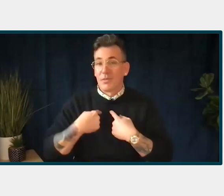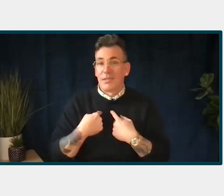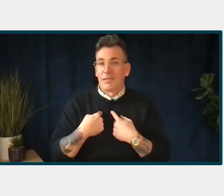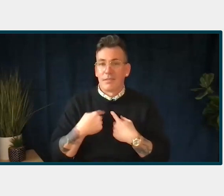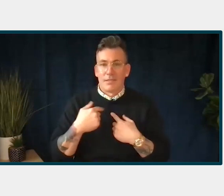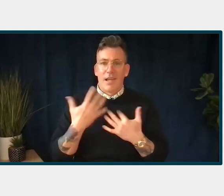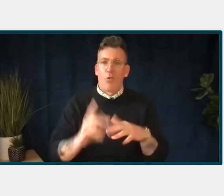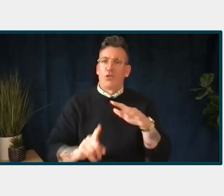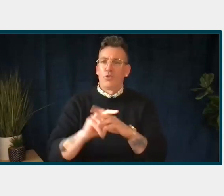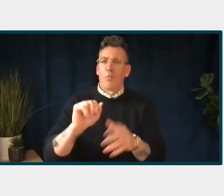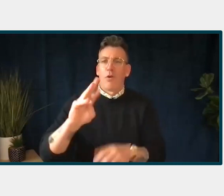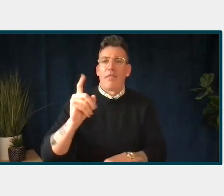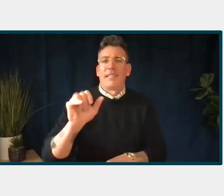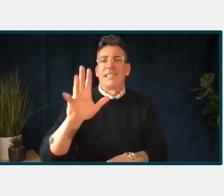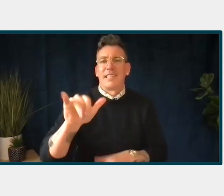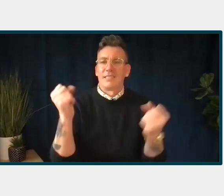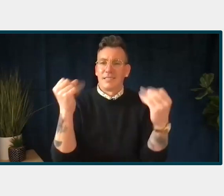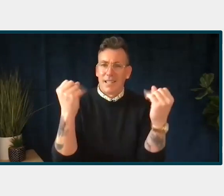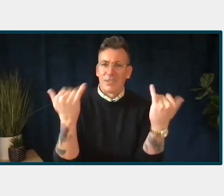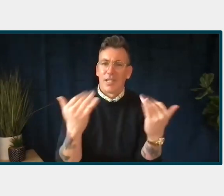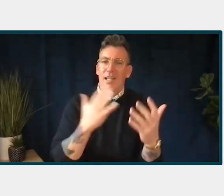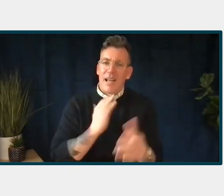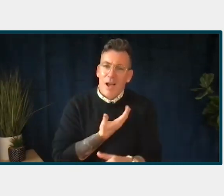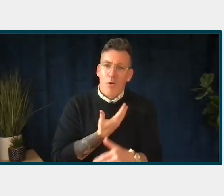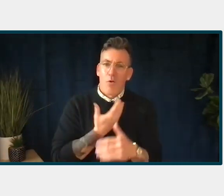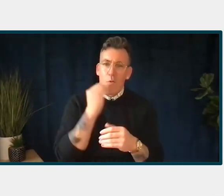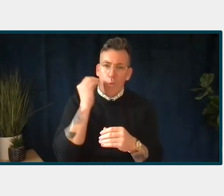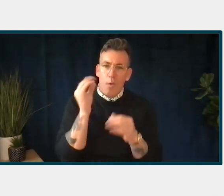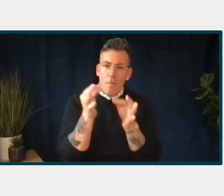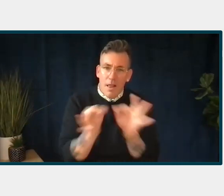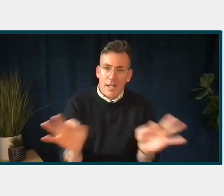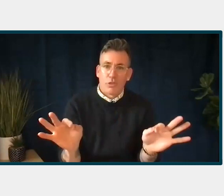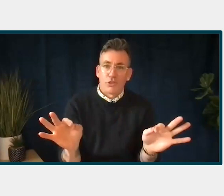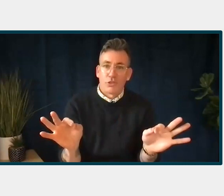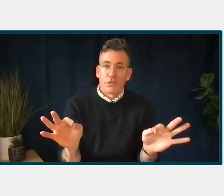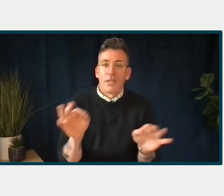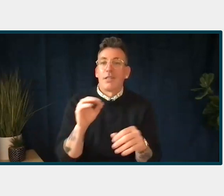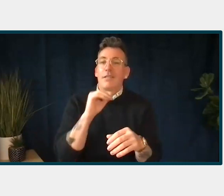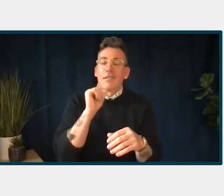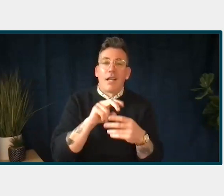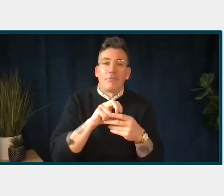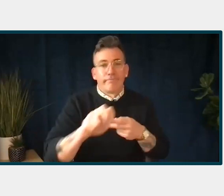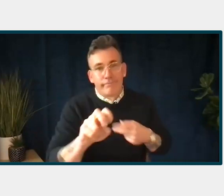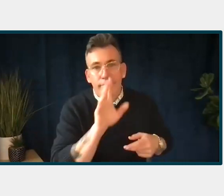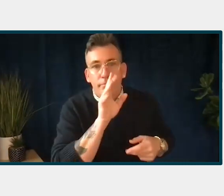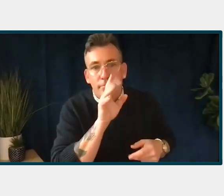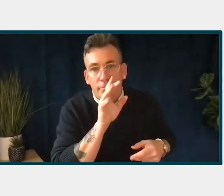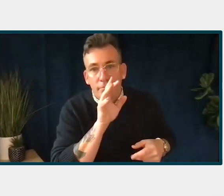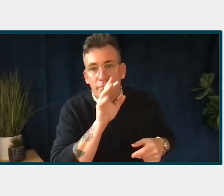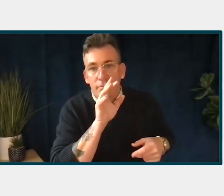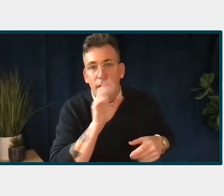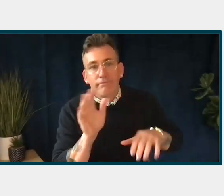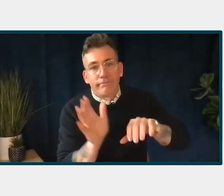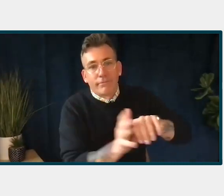coworkers, to people I look up to people who look up to me. I want to be able to show up authentically for all of these folks and to be able to sign using our